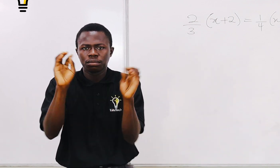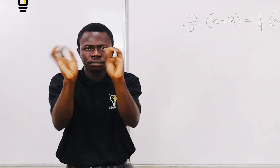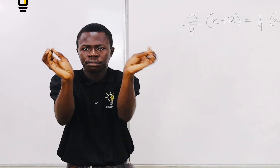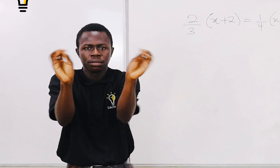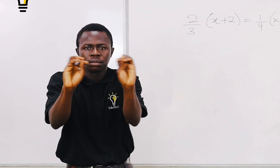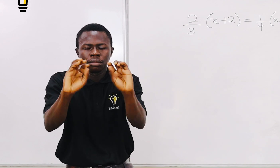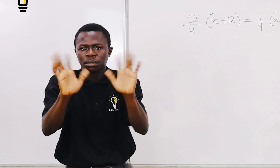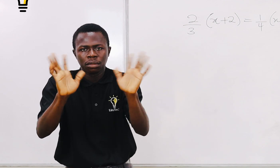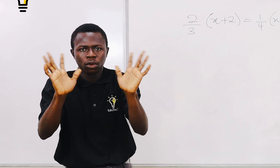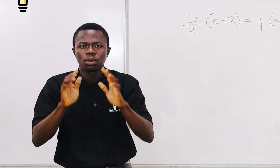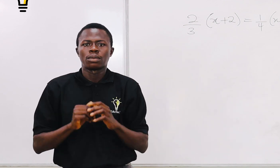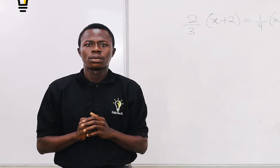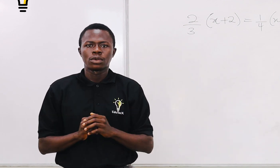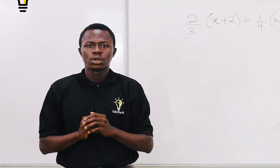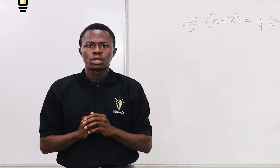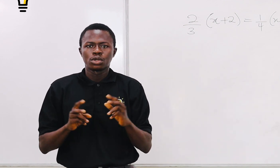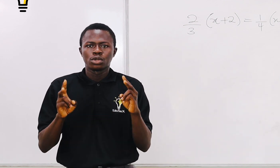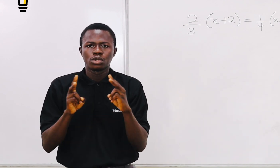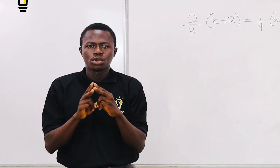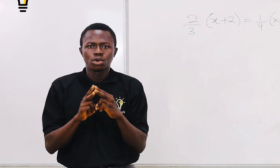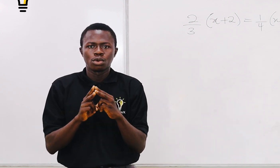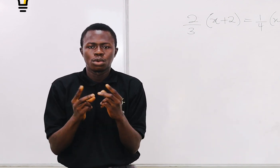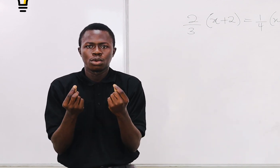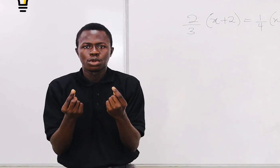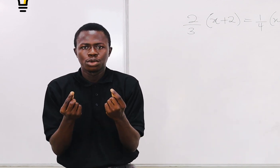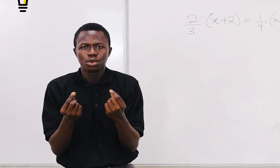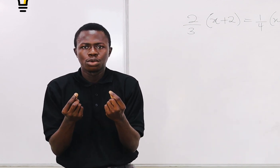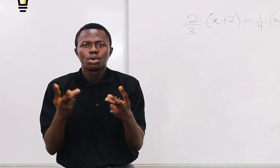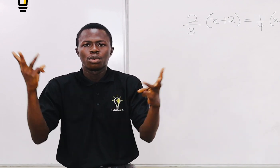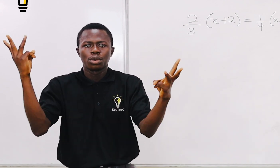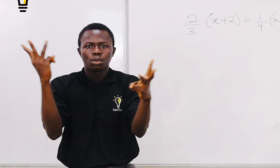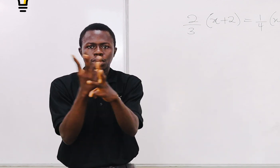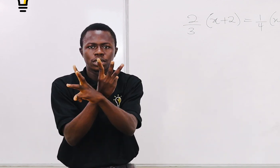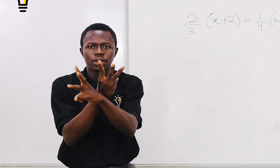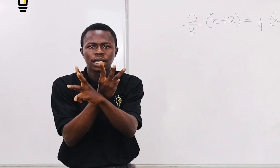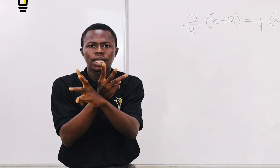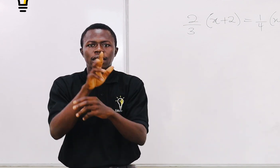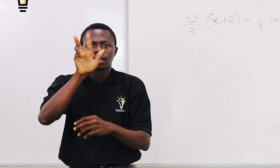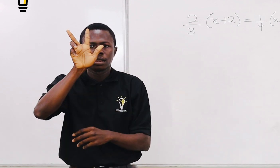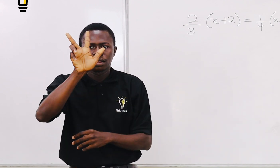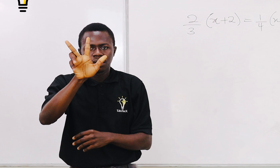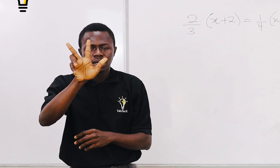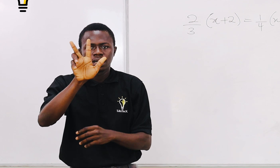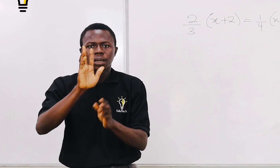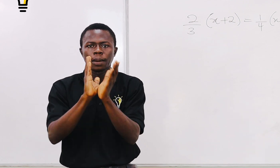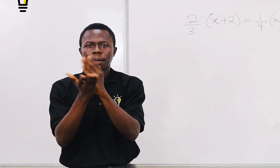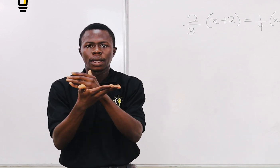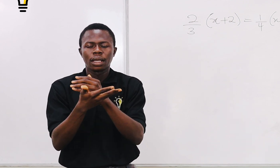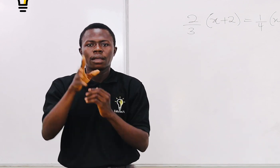Because 3 is not a factor of 4. So what do? We multiply 3